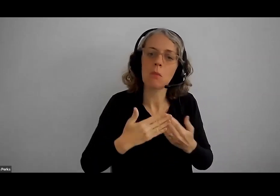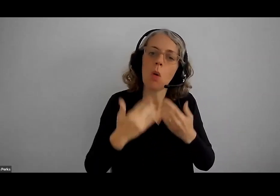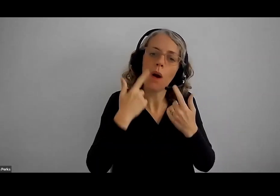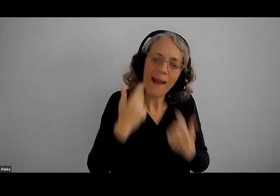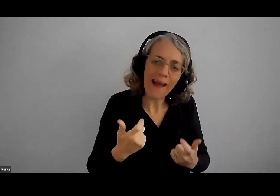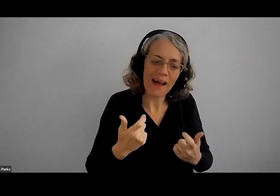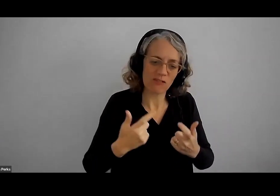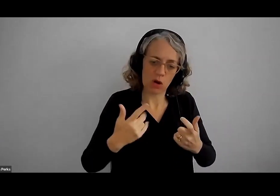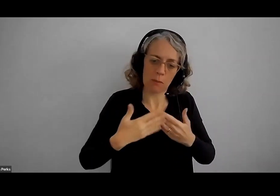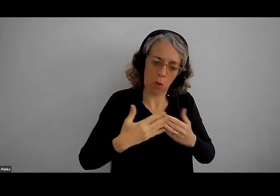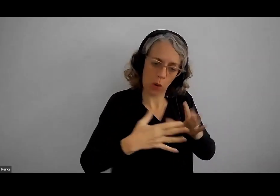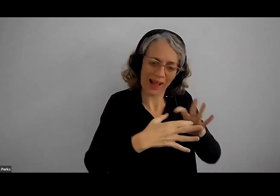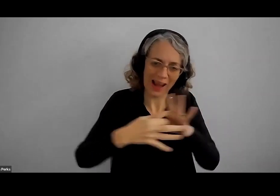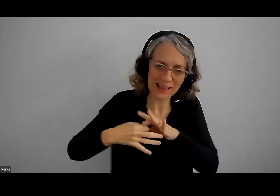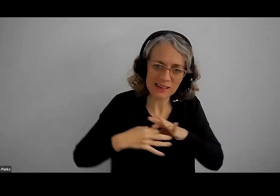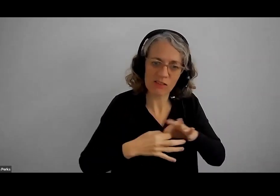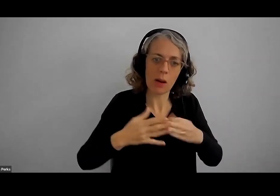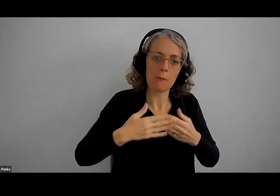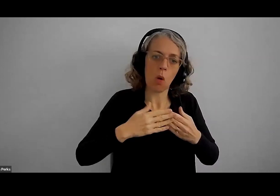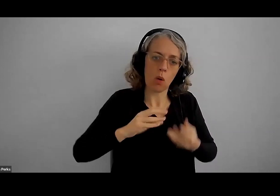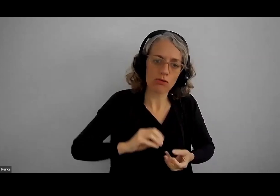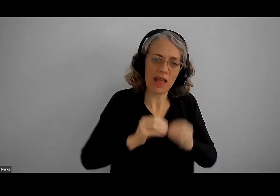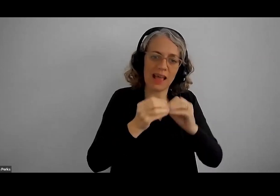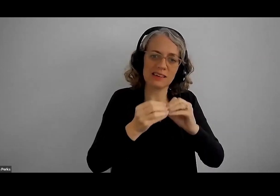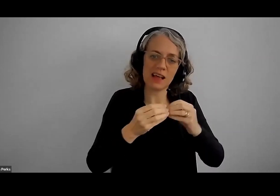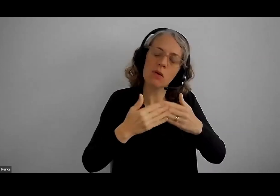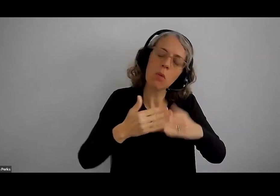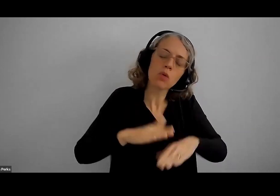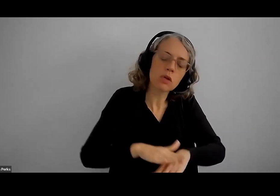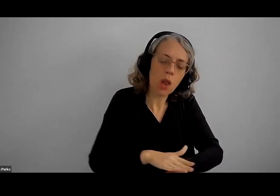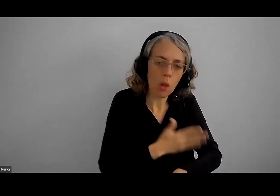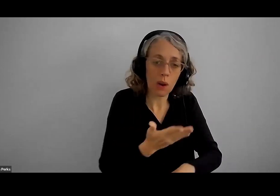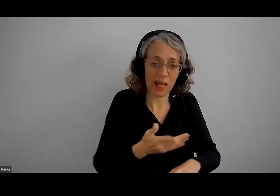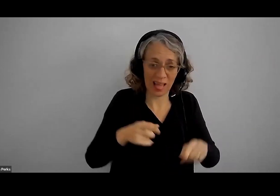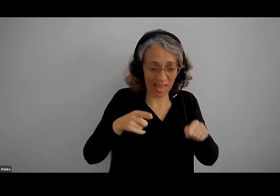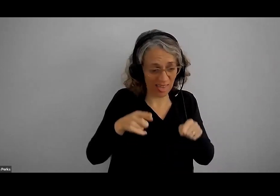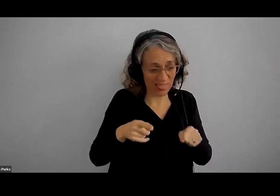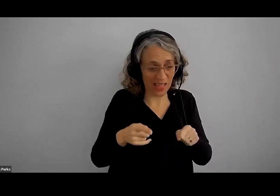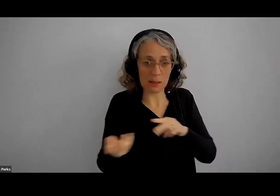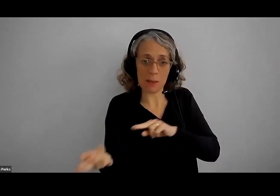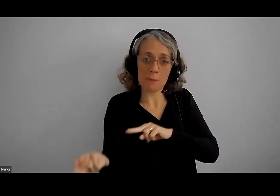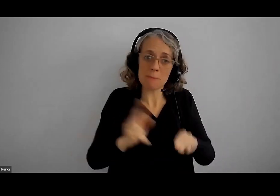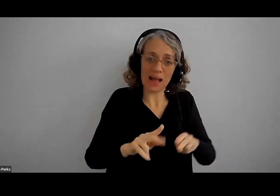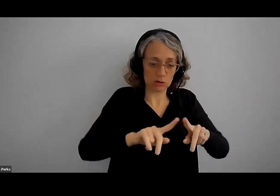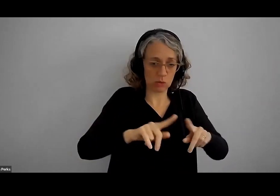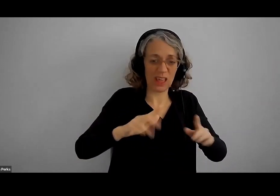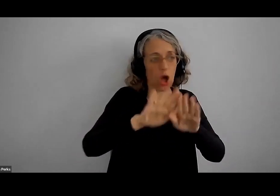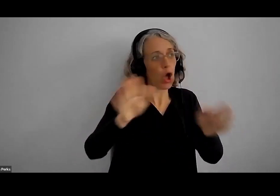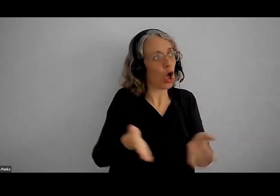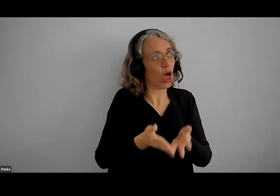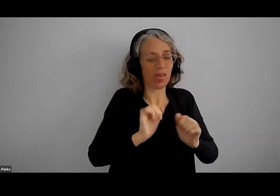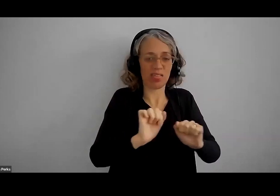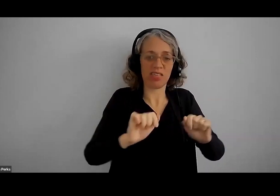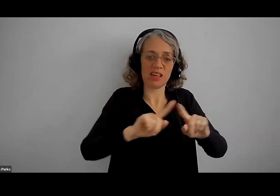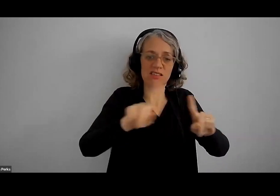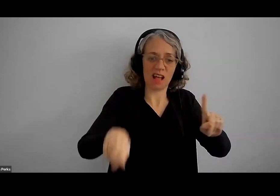more creatively, and more slowly. And of course, this way of living, a return to the cycles of the earth,